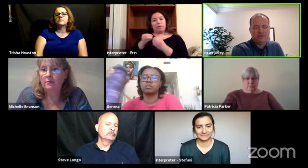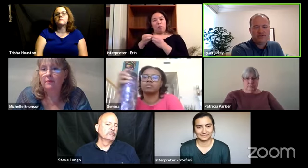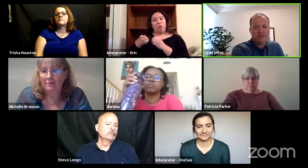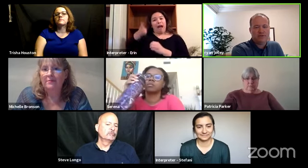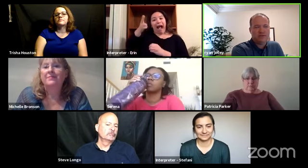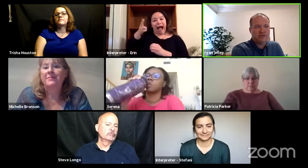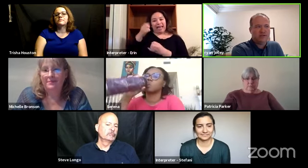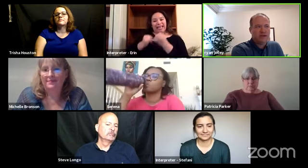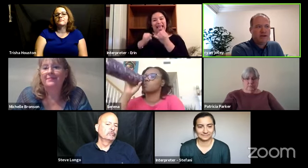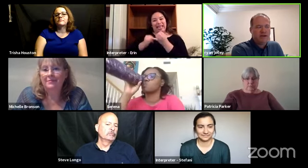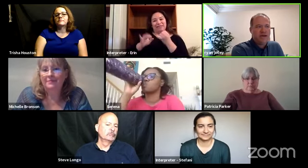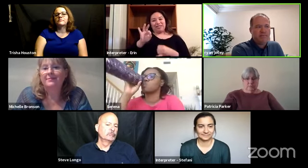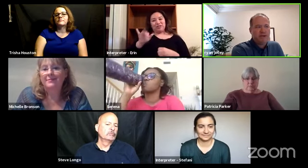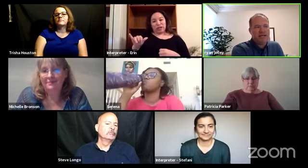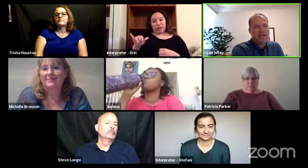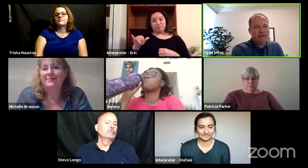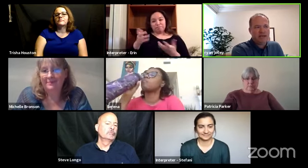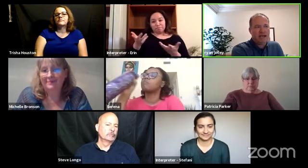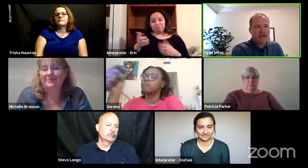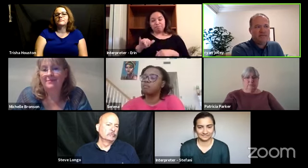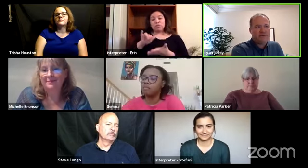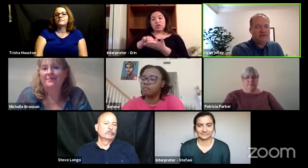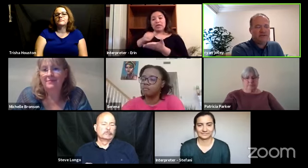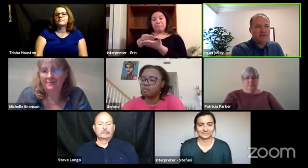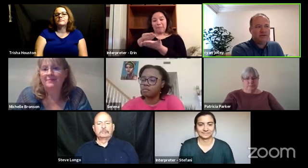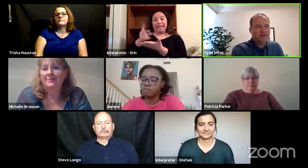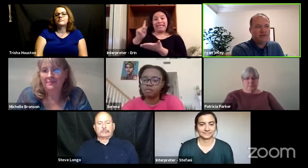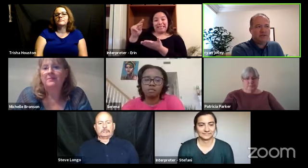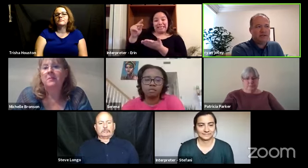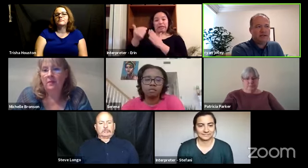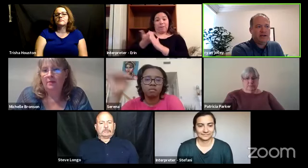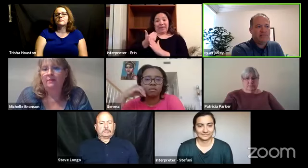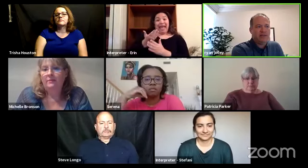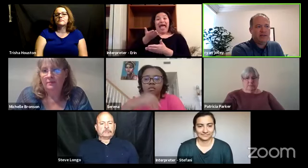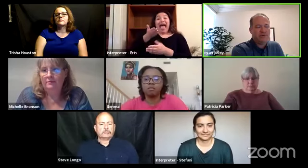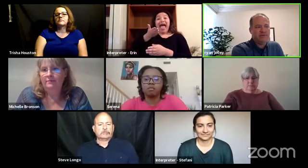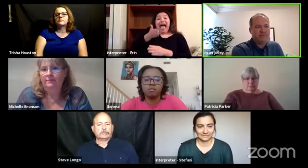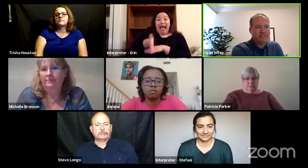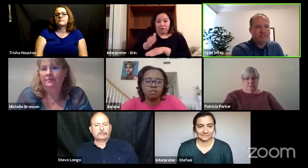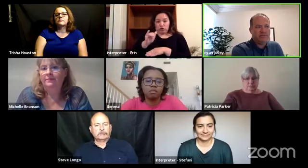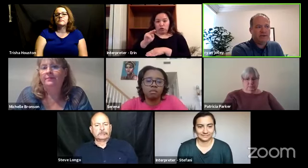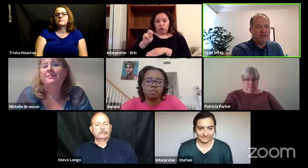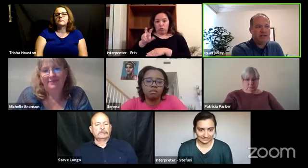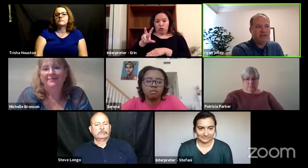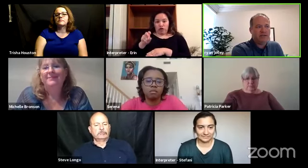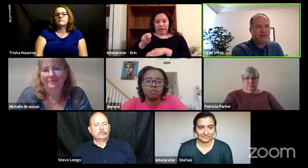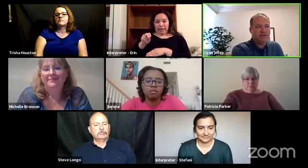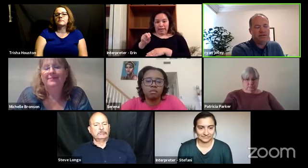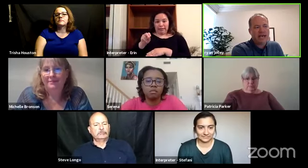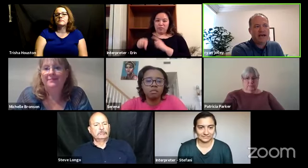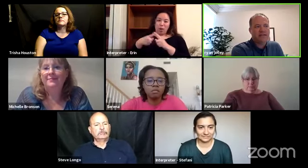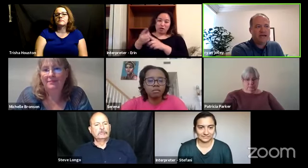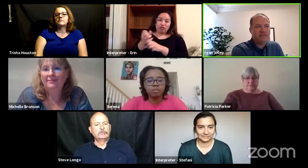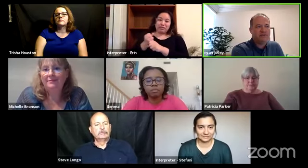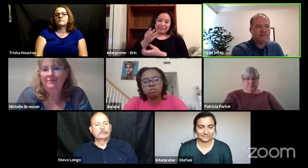fiscal year. So that money came in after June 30th, and you would have received the money or the cash after the